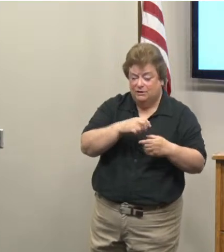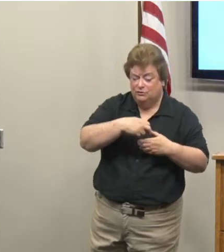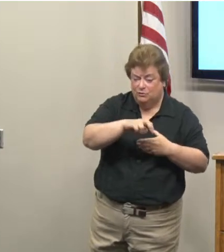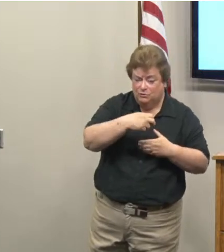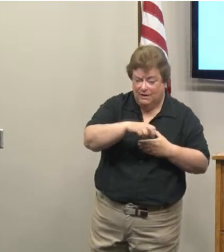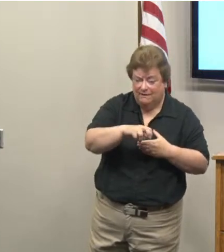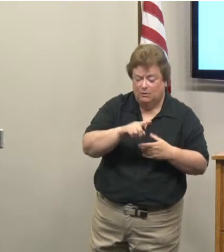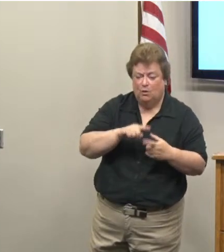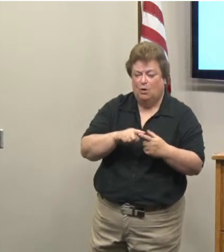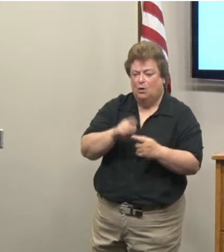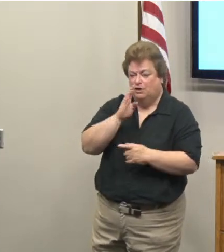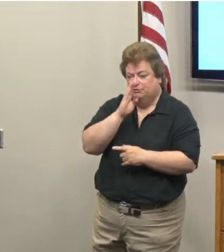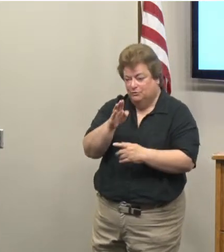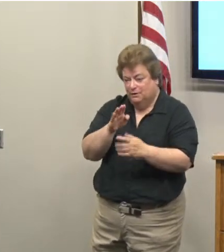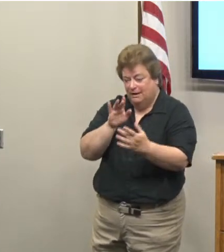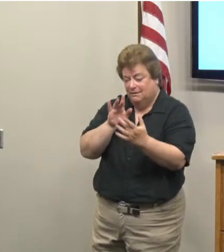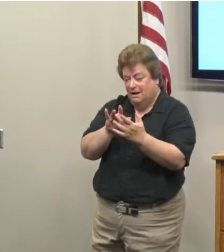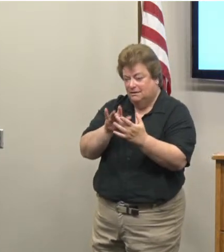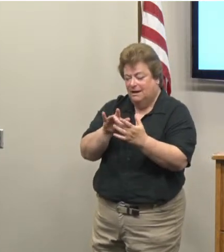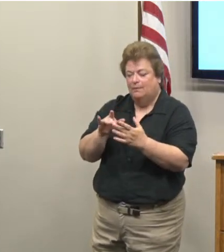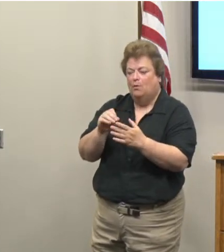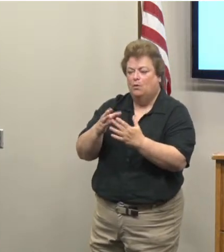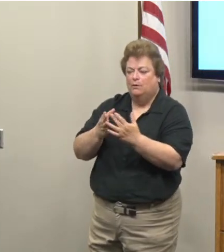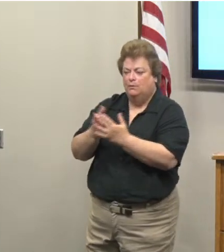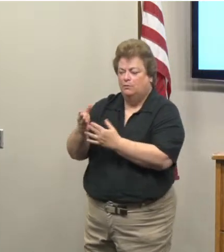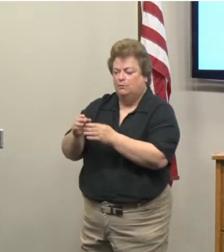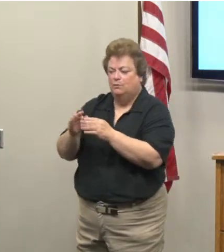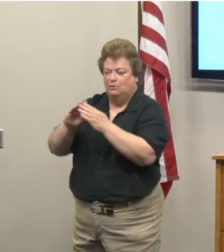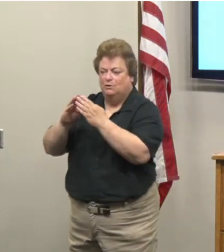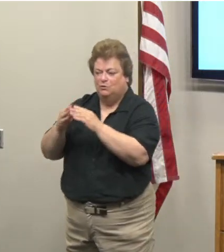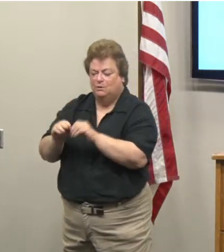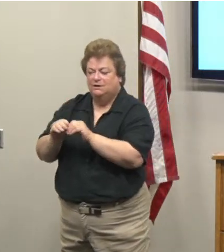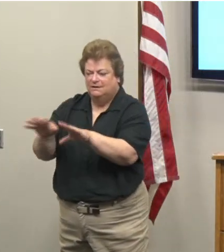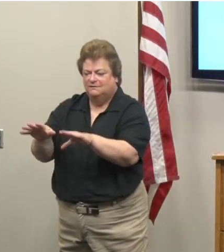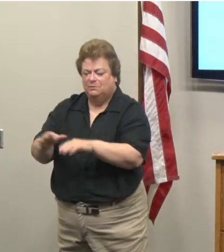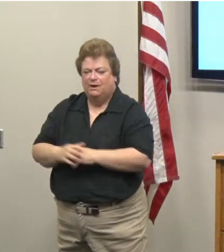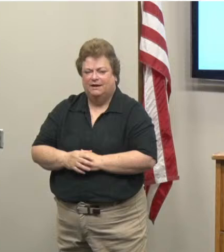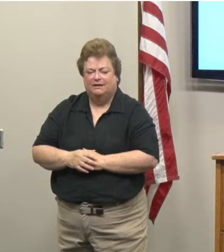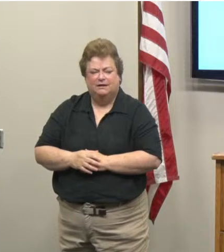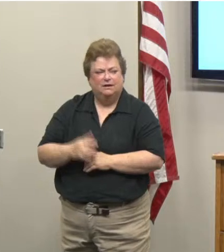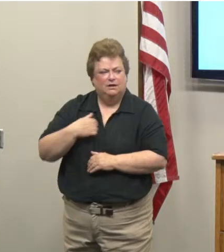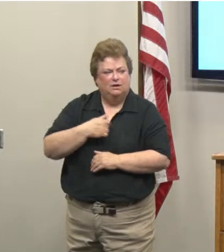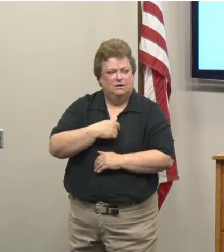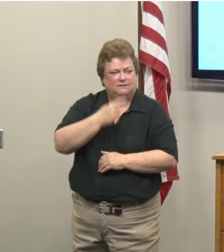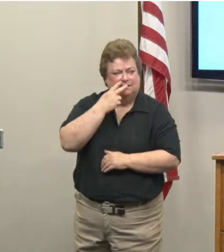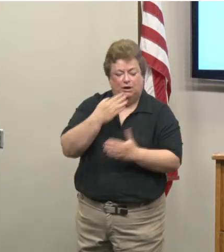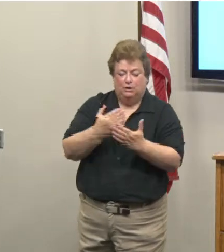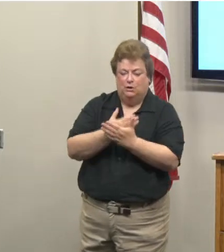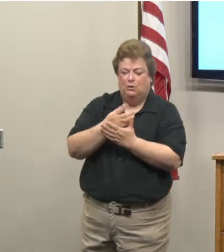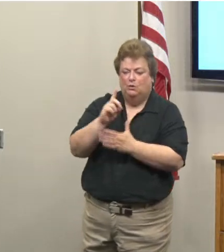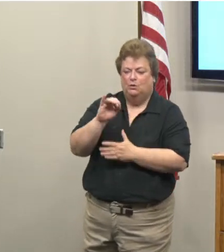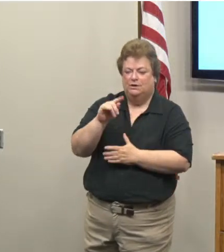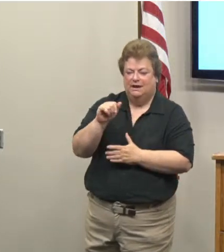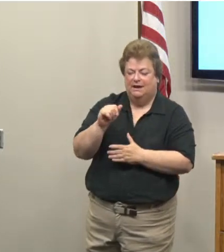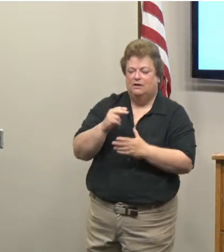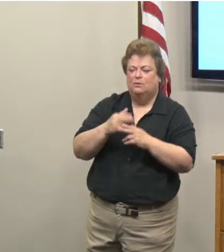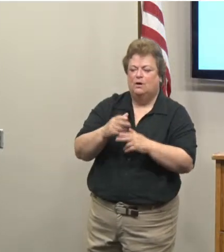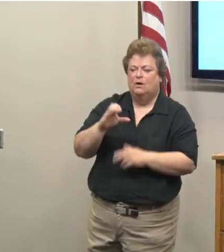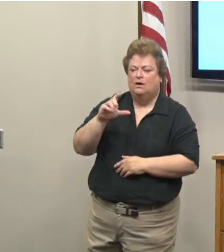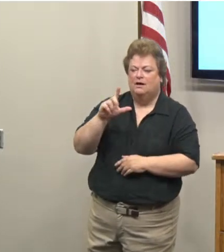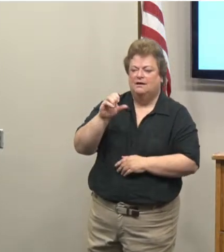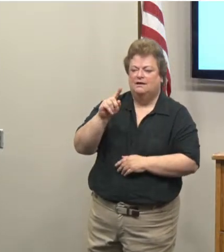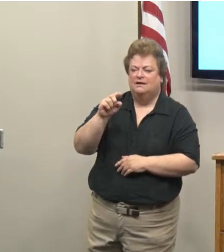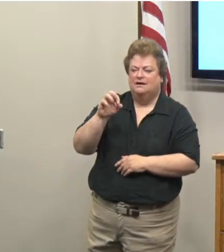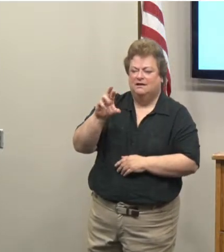direct contact, or community spread. You will also see a new data category, cluster